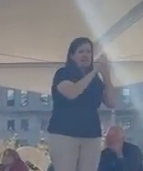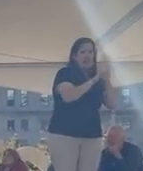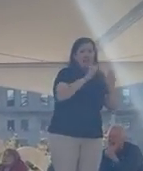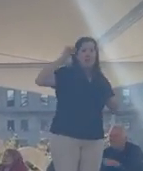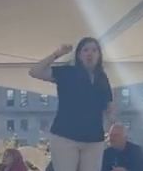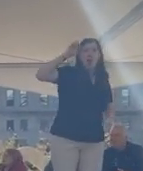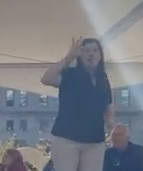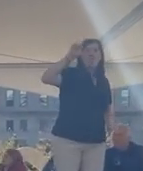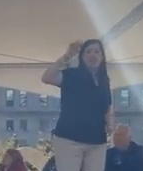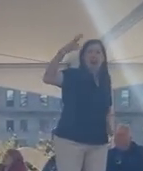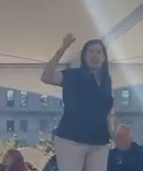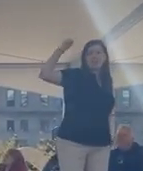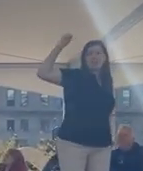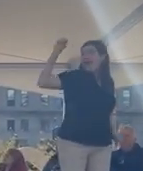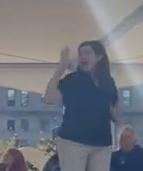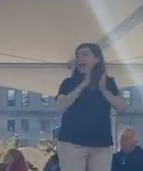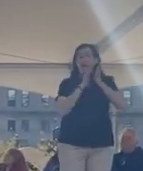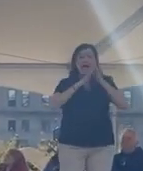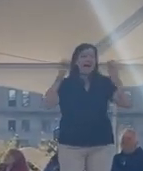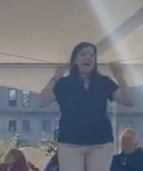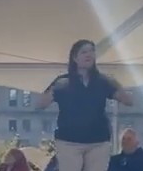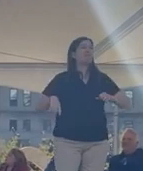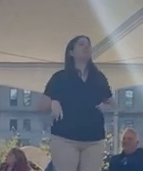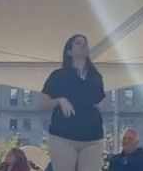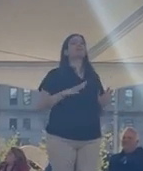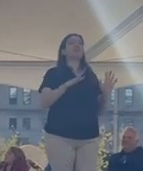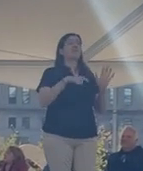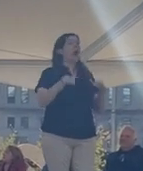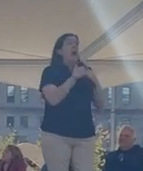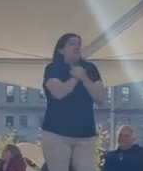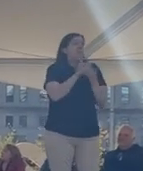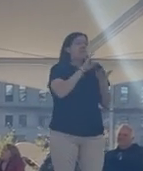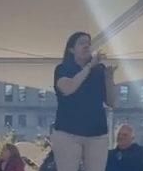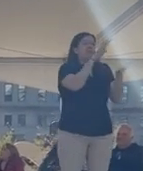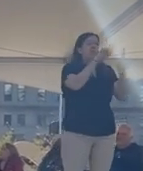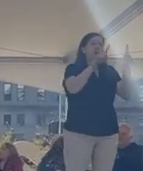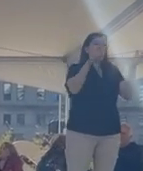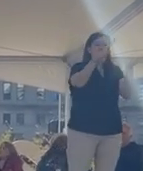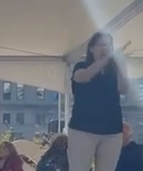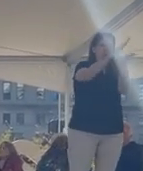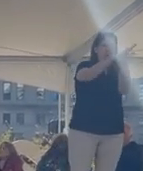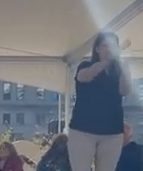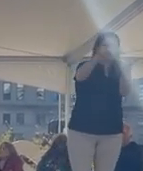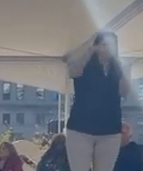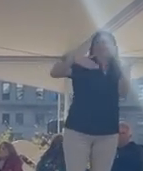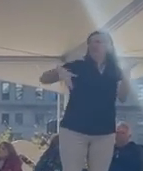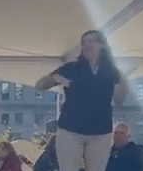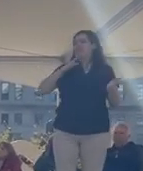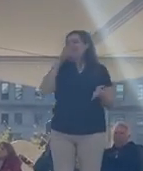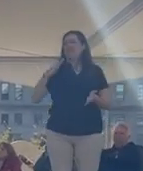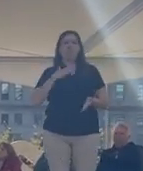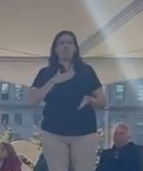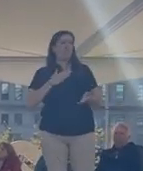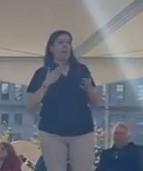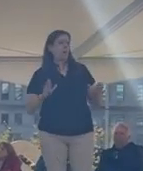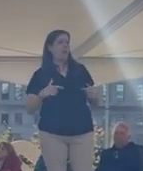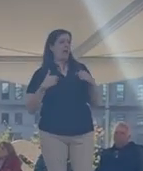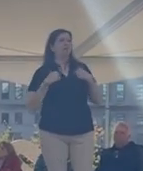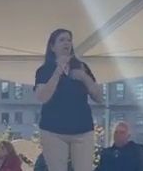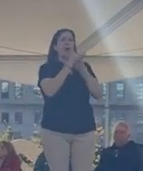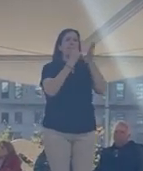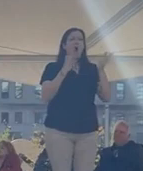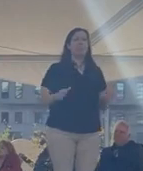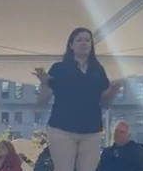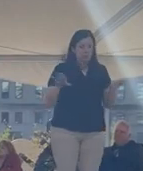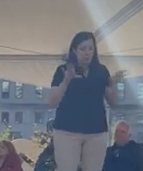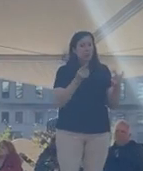Flashes! Yeah, all right. And as much as I loved it, academics have never been my thing. I'm an artist,